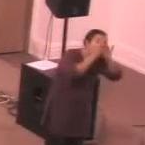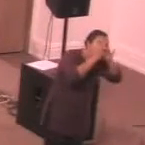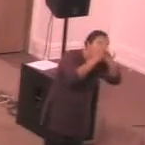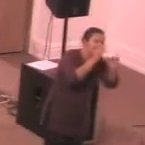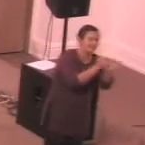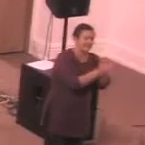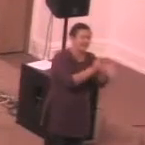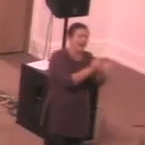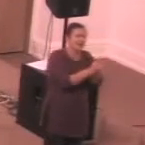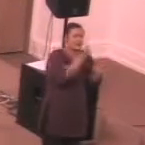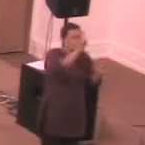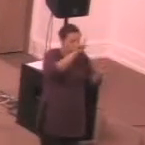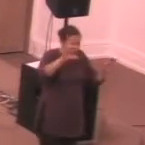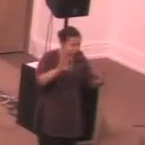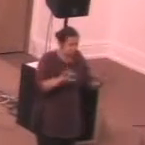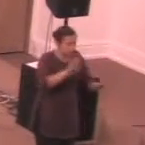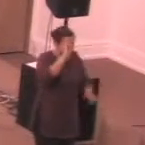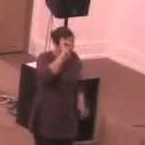unstoppable, that's what you